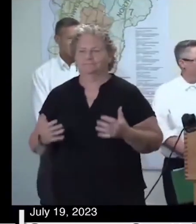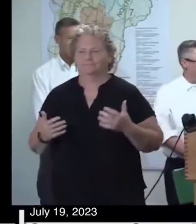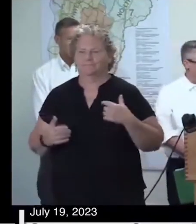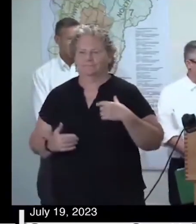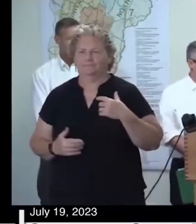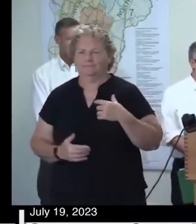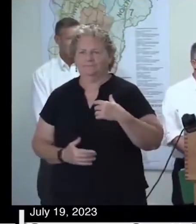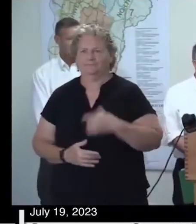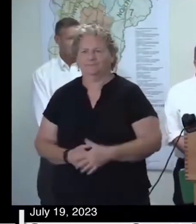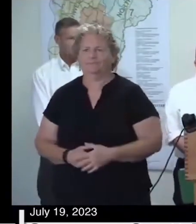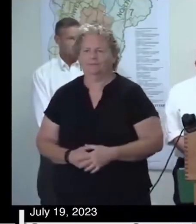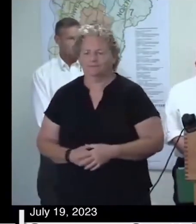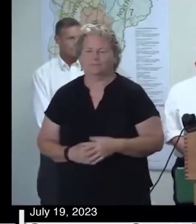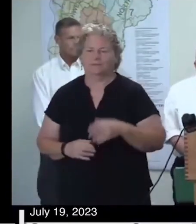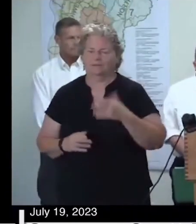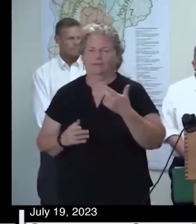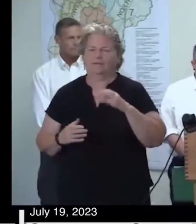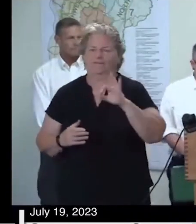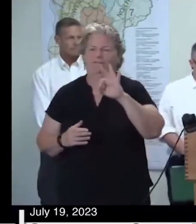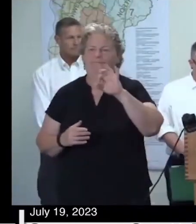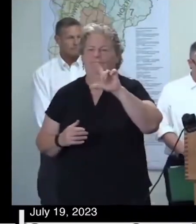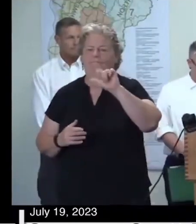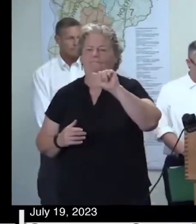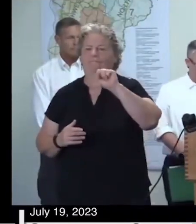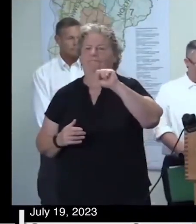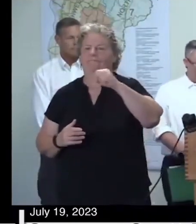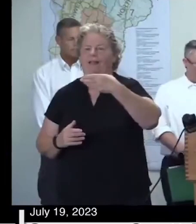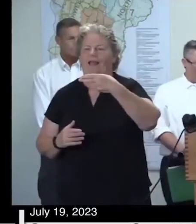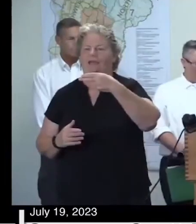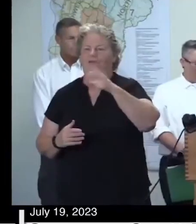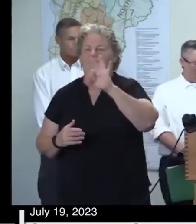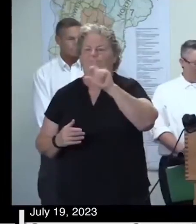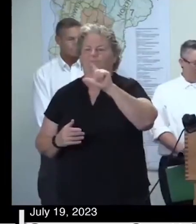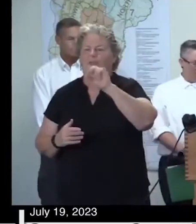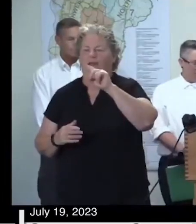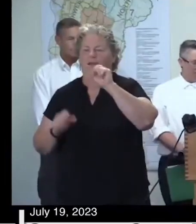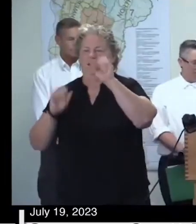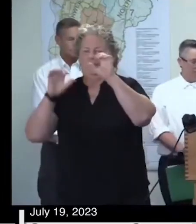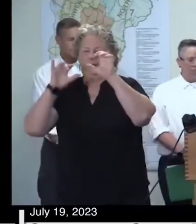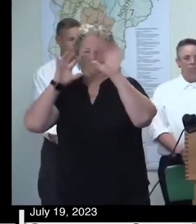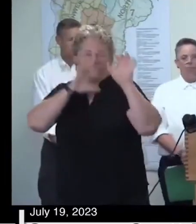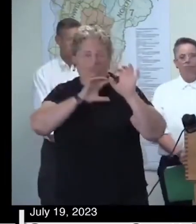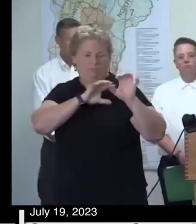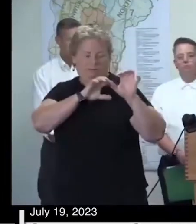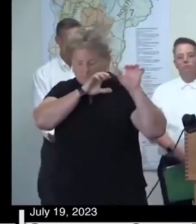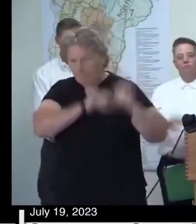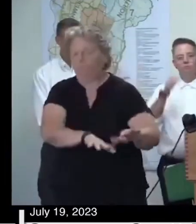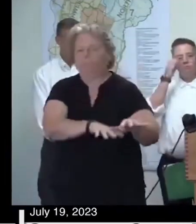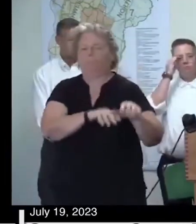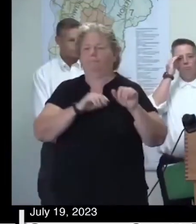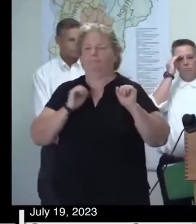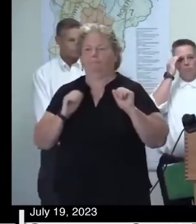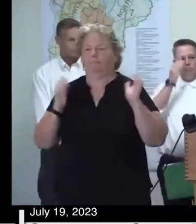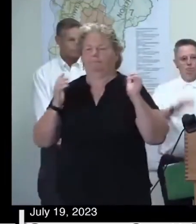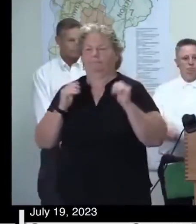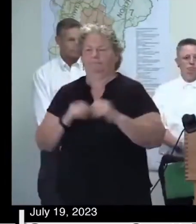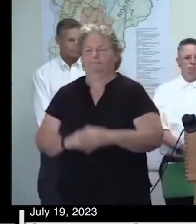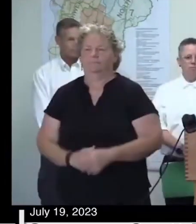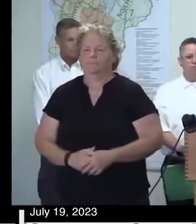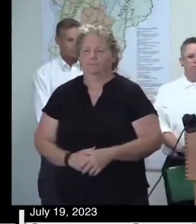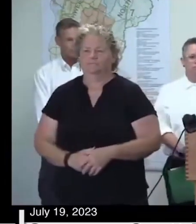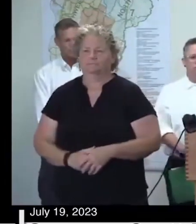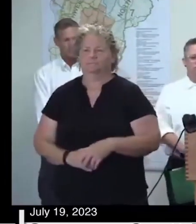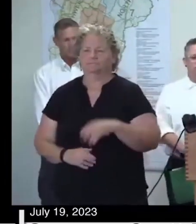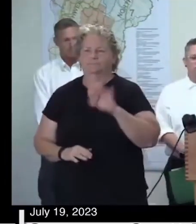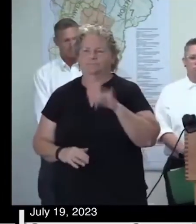with the saturated soils that we have, just add to both the day-to-day challenges, but the